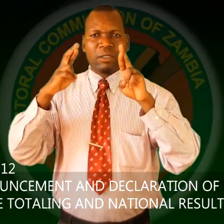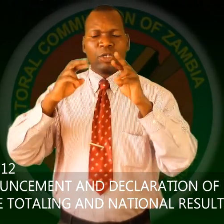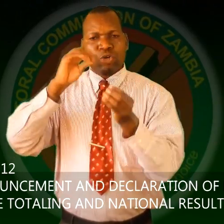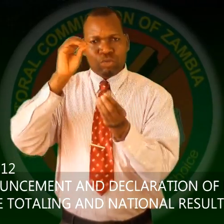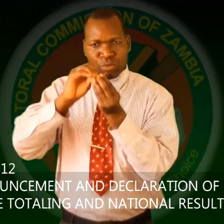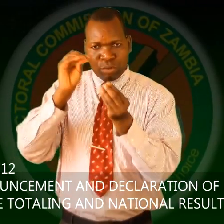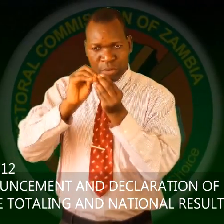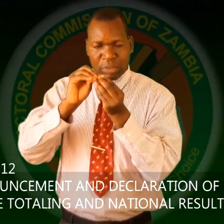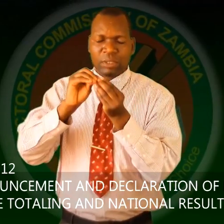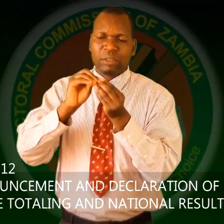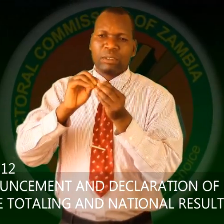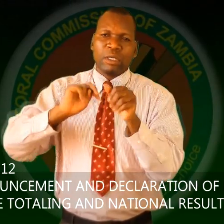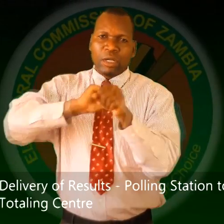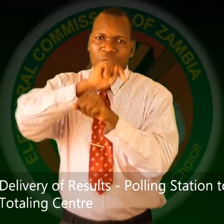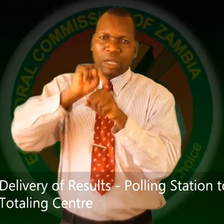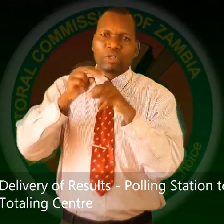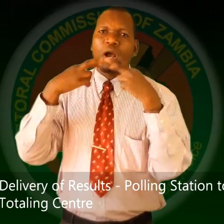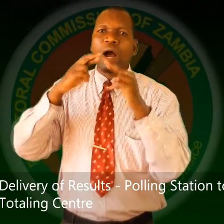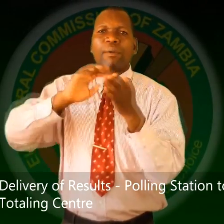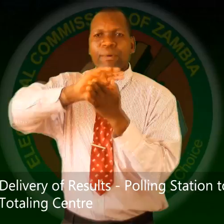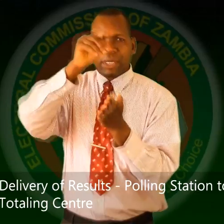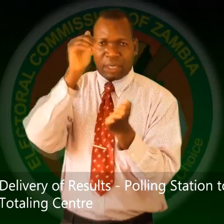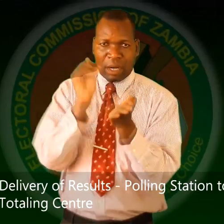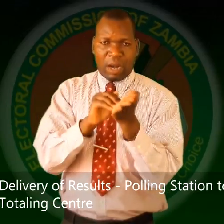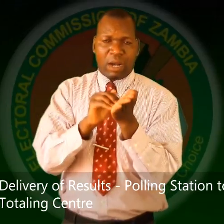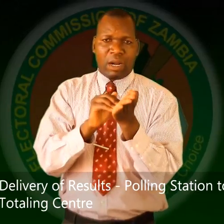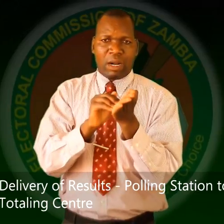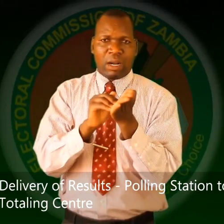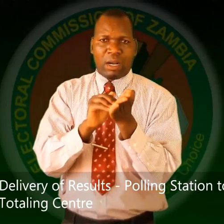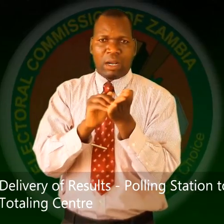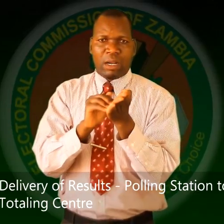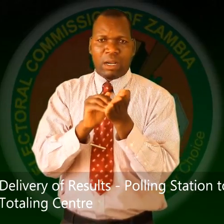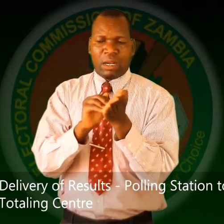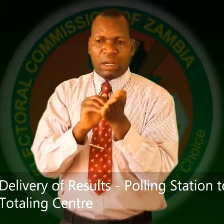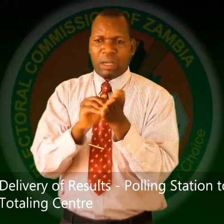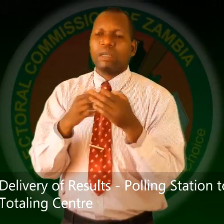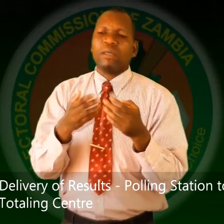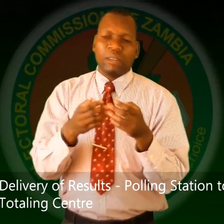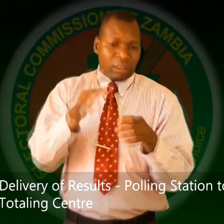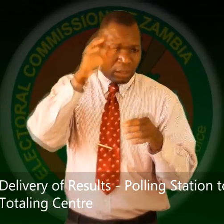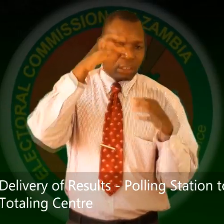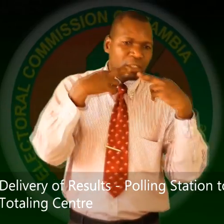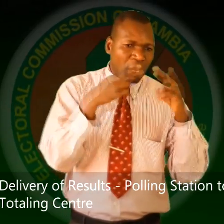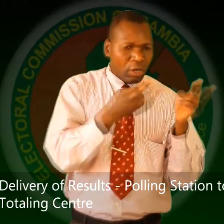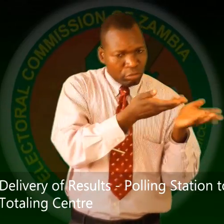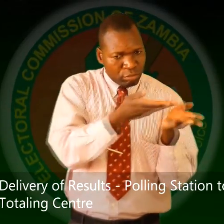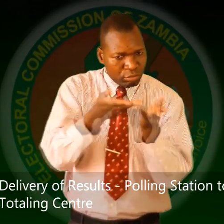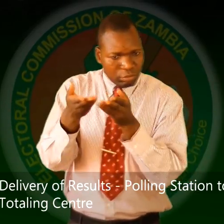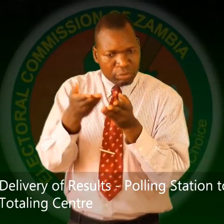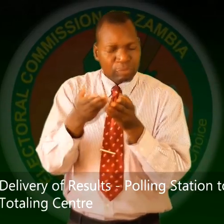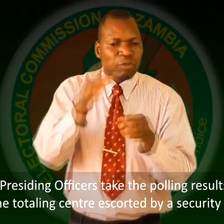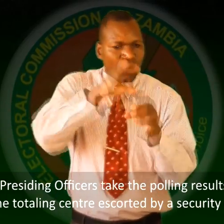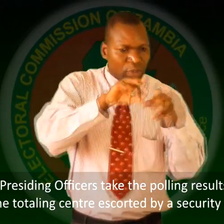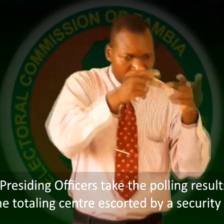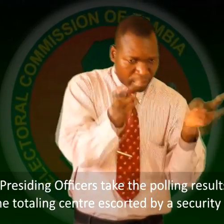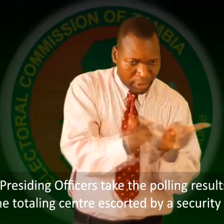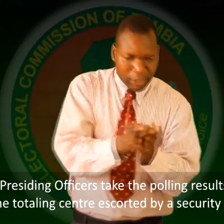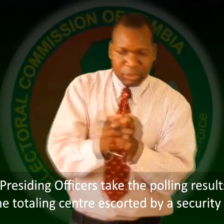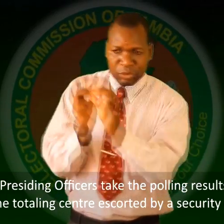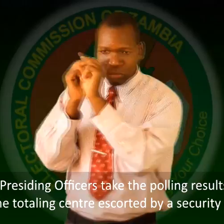Center. Delivery of results, polling station to totaling center. The presiding officers